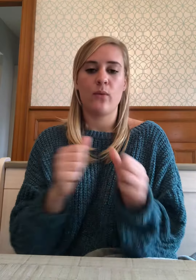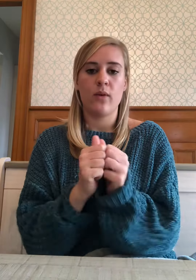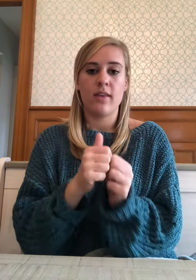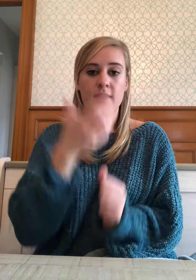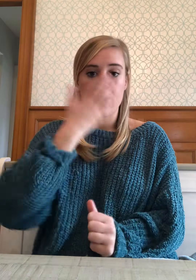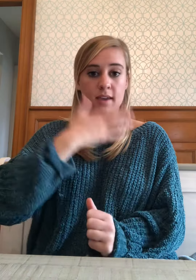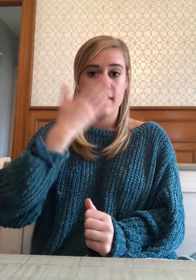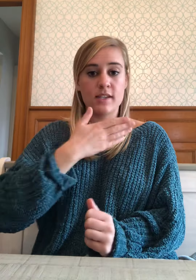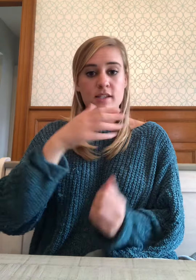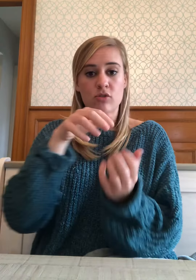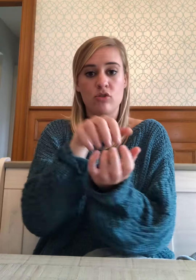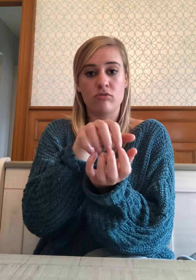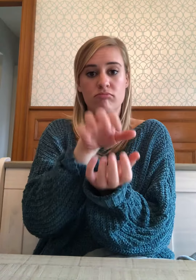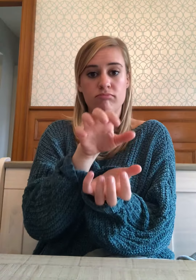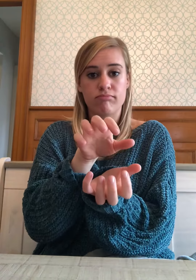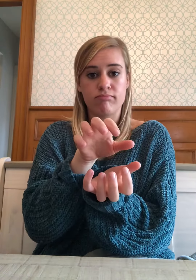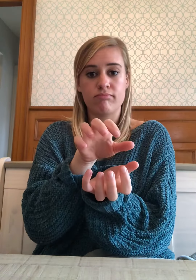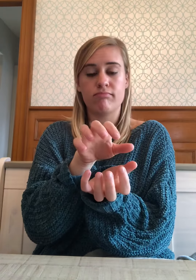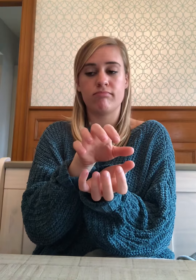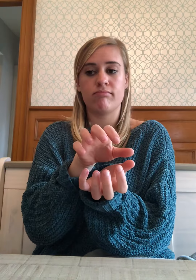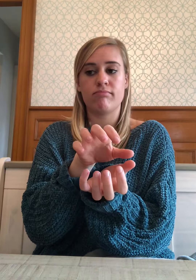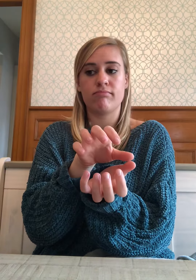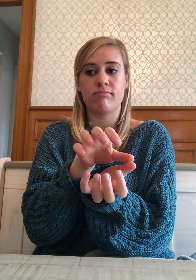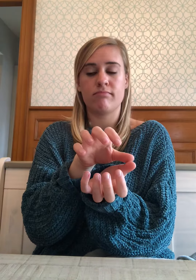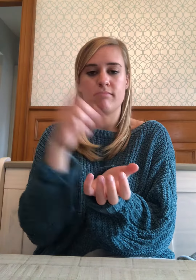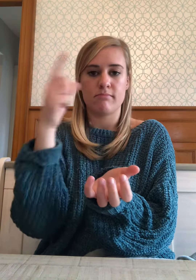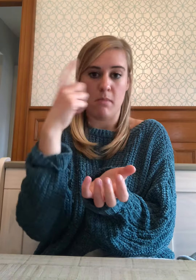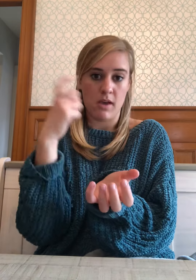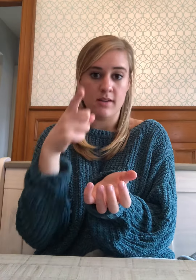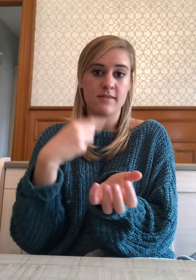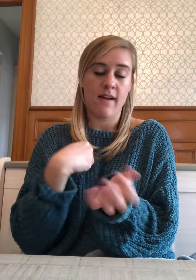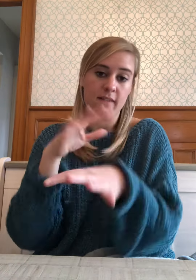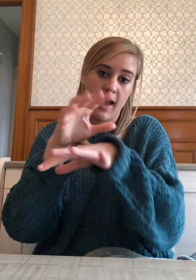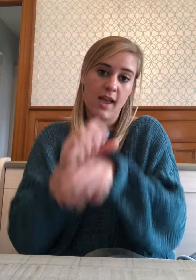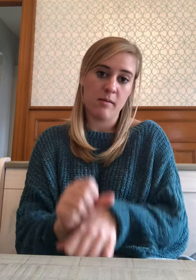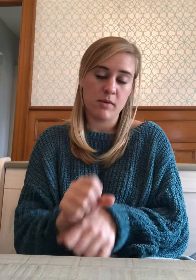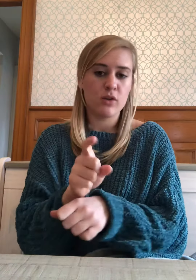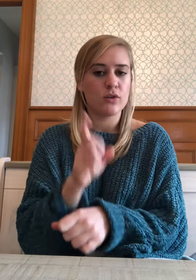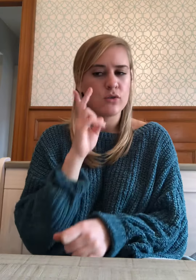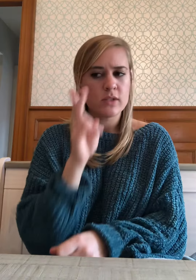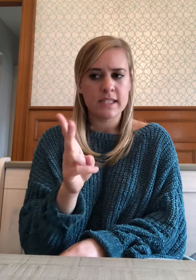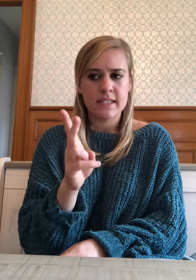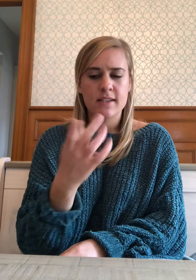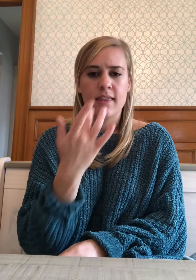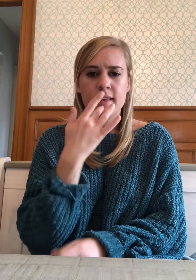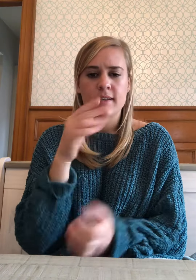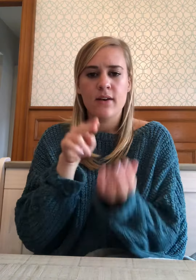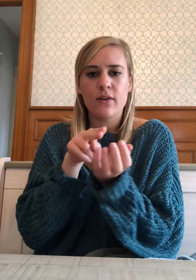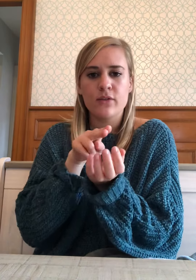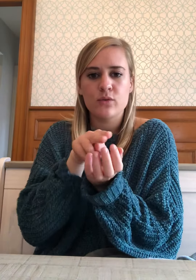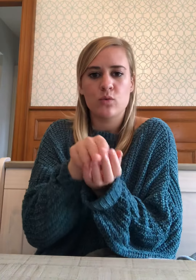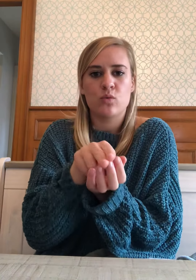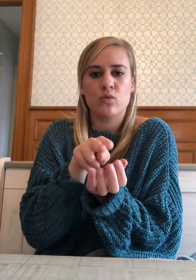open bite from the habit, and you see this tongue squirting between the